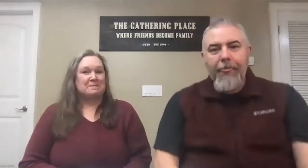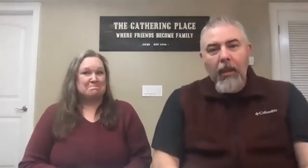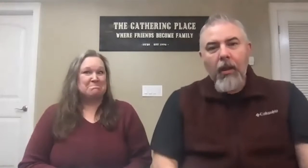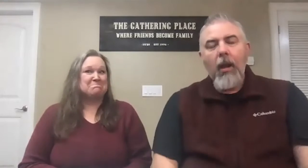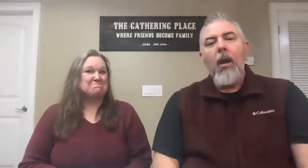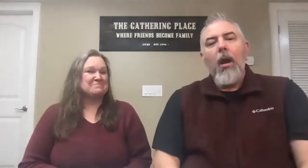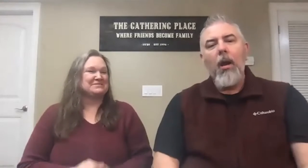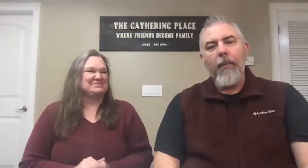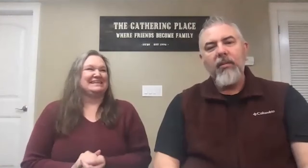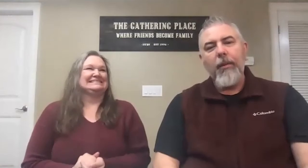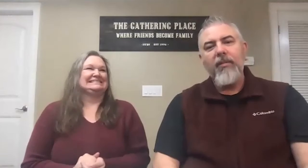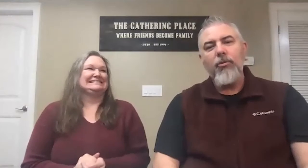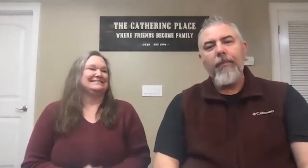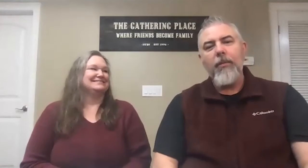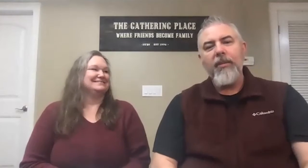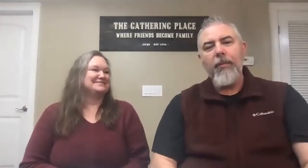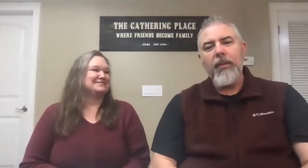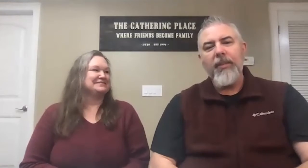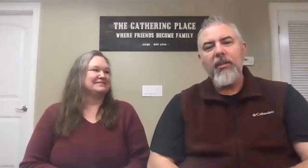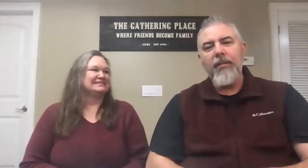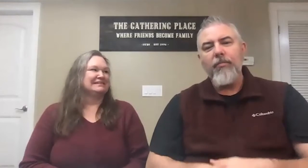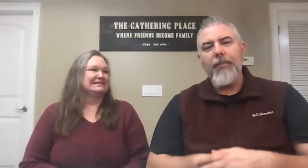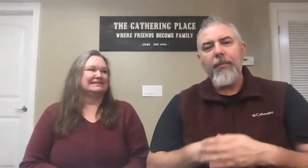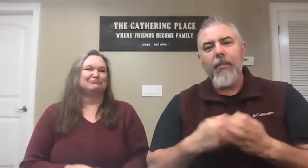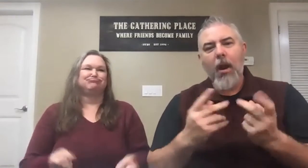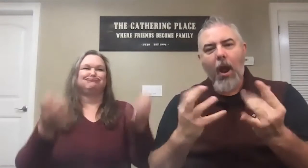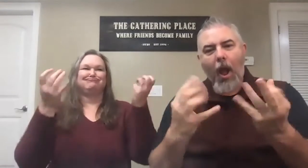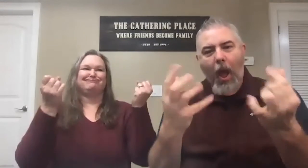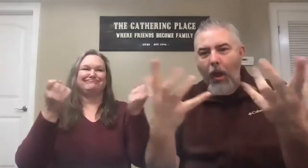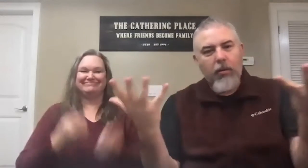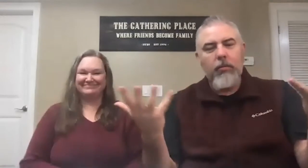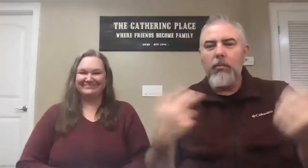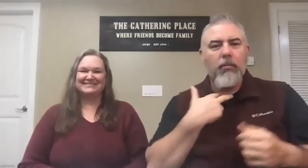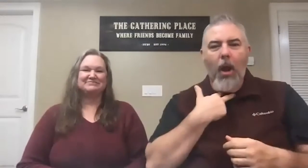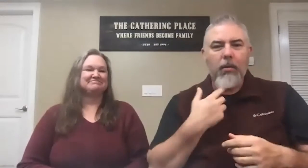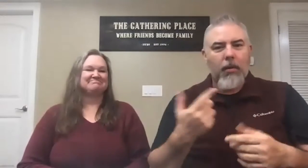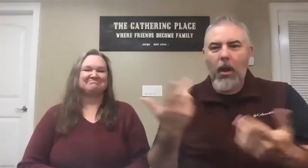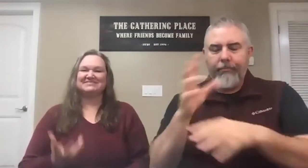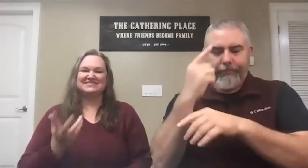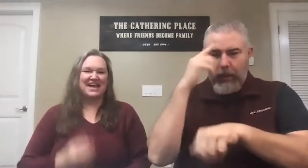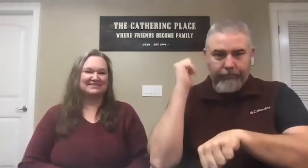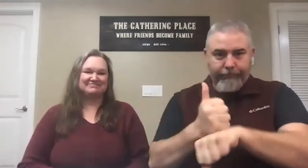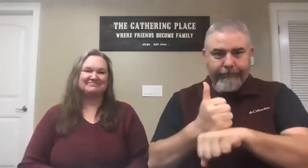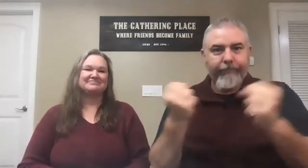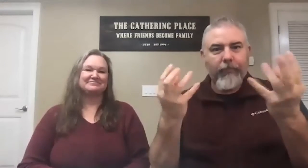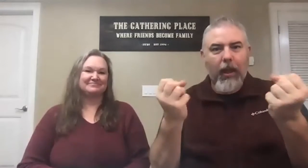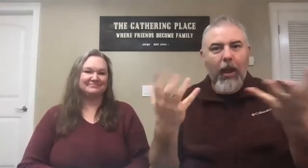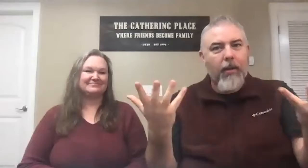let's try. And we'll, play around, and then we end up signing. It's already set for